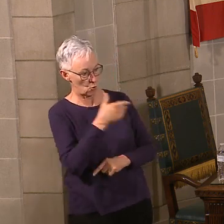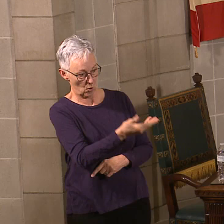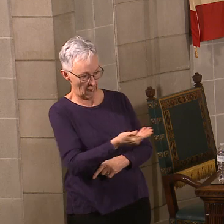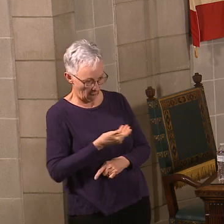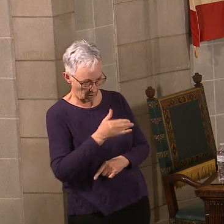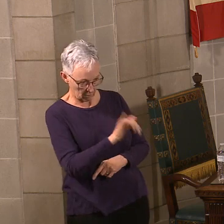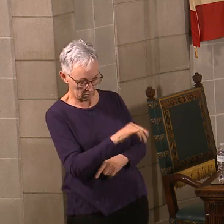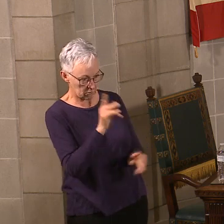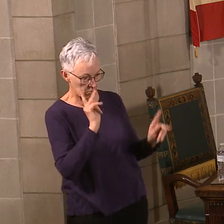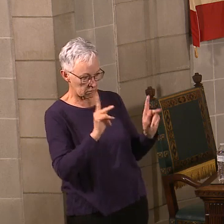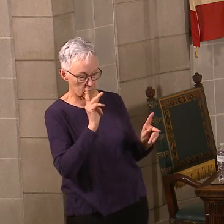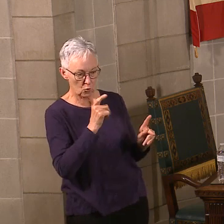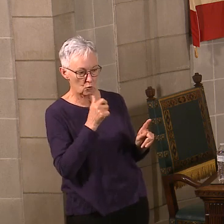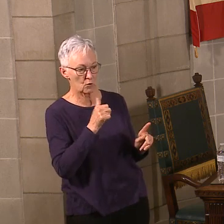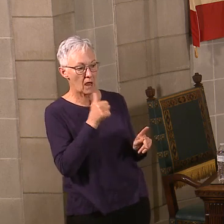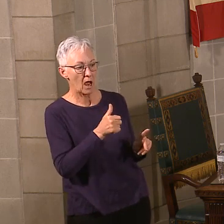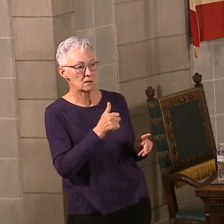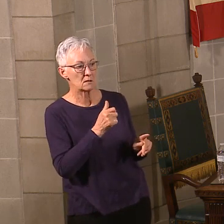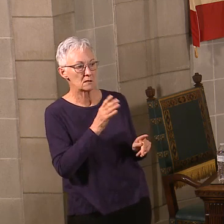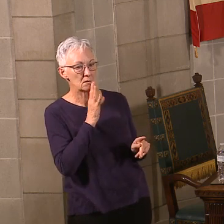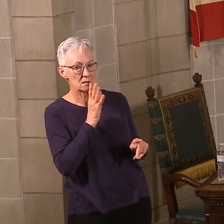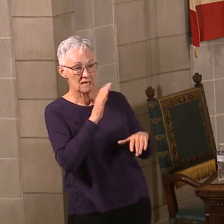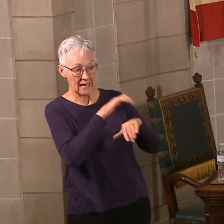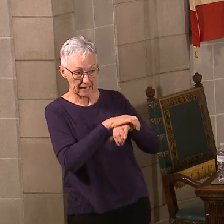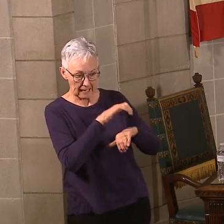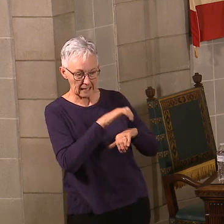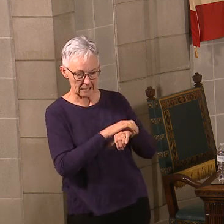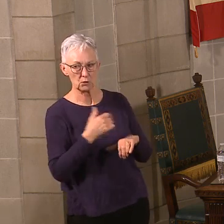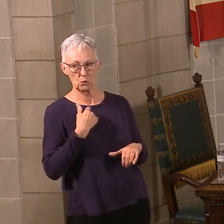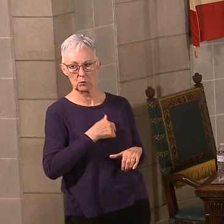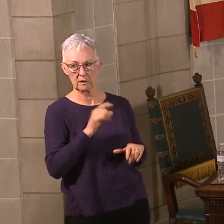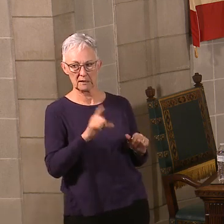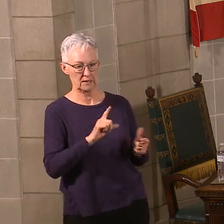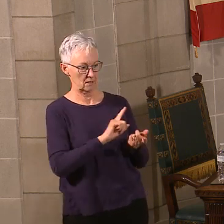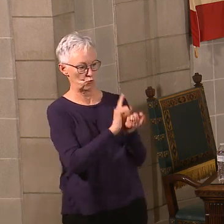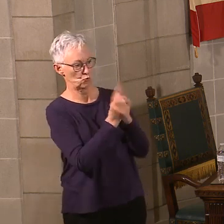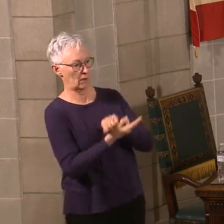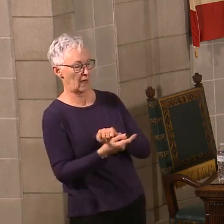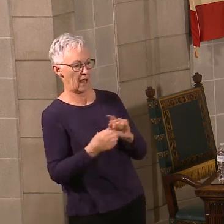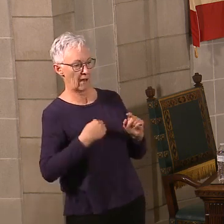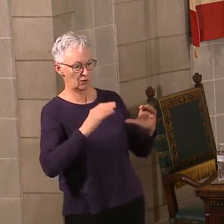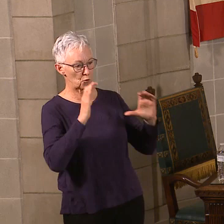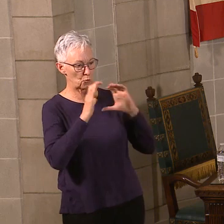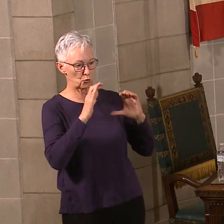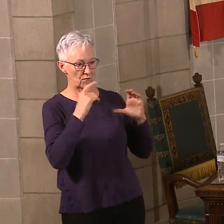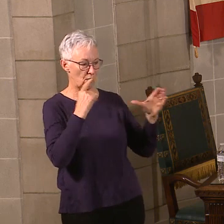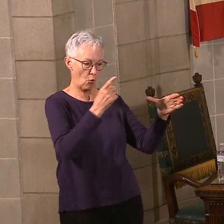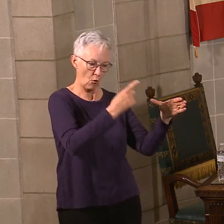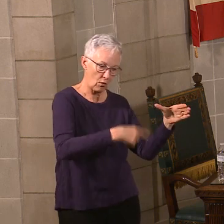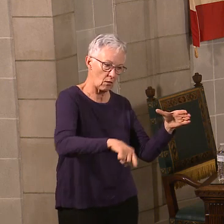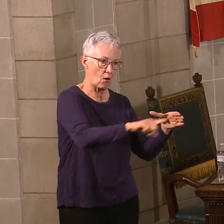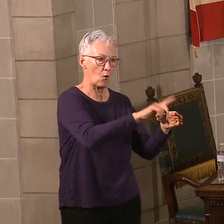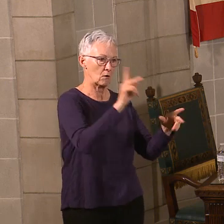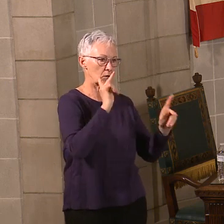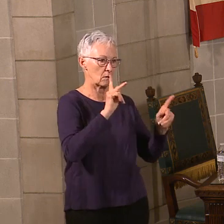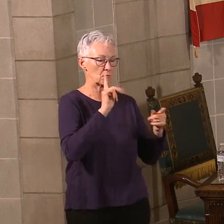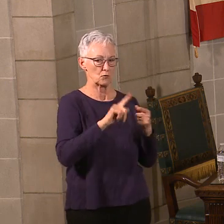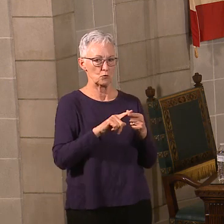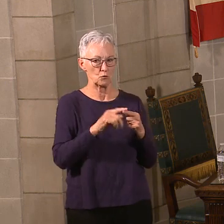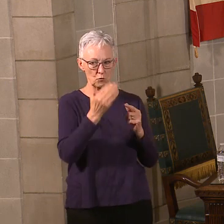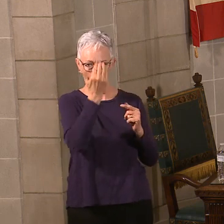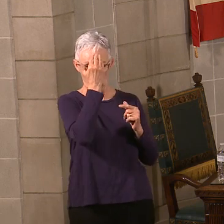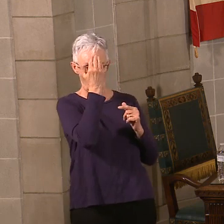sort of good stuff. So we're going to do more around communication and get that word out in Grand Island about, again, the importance of following all of our social